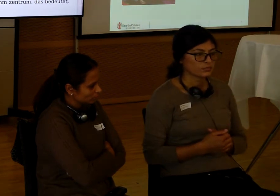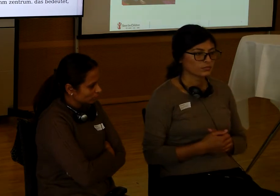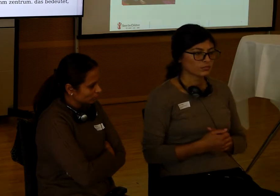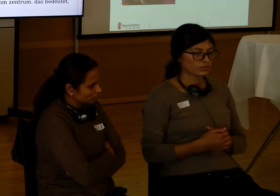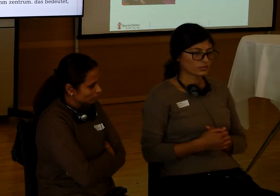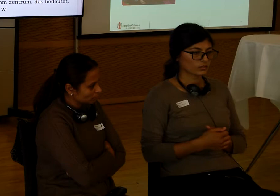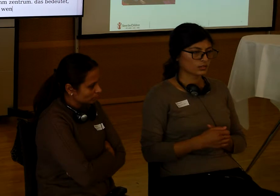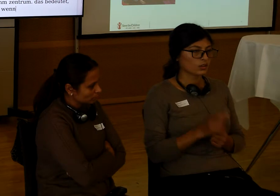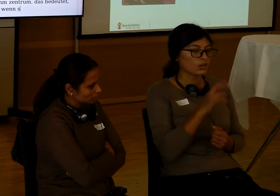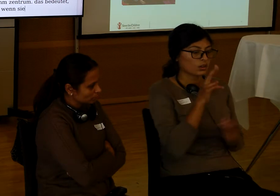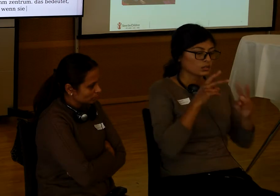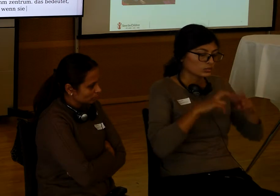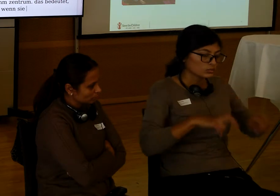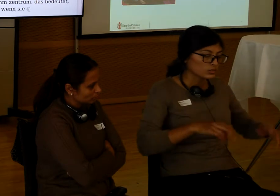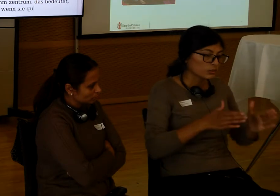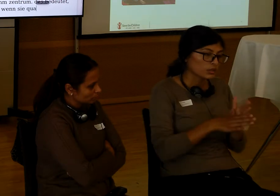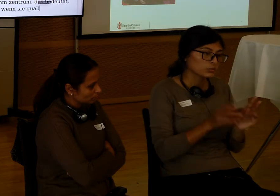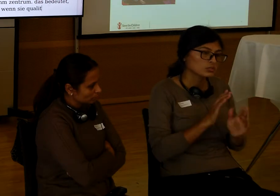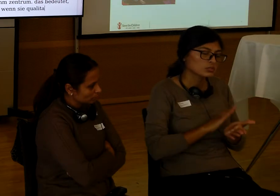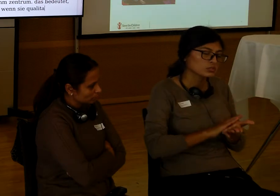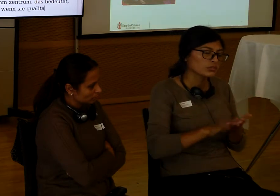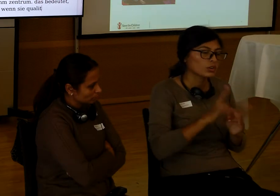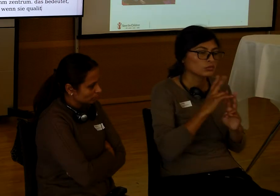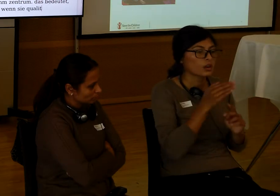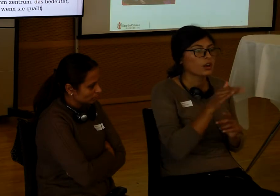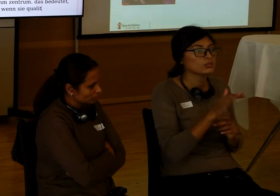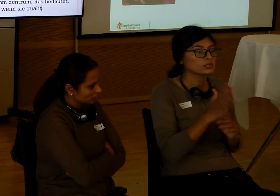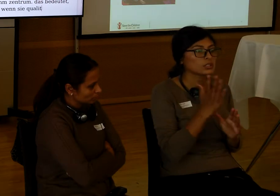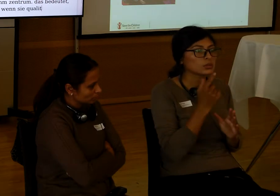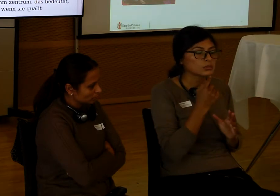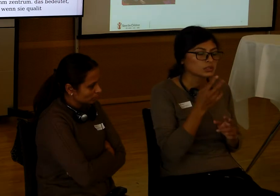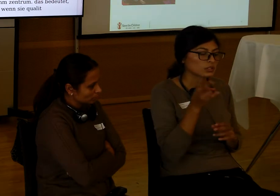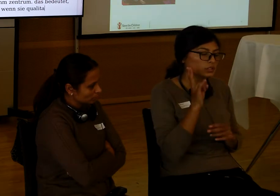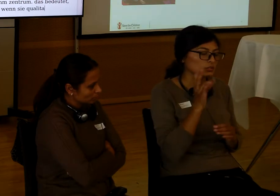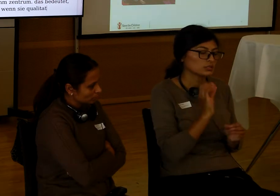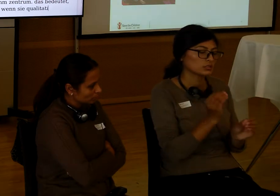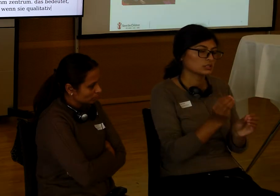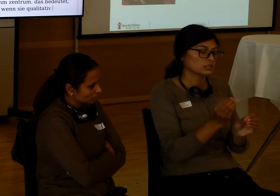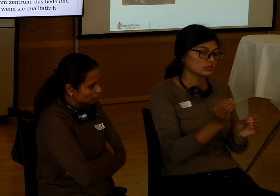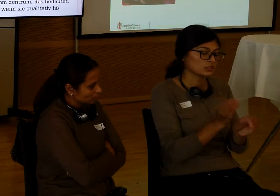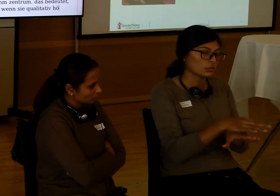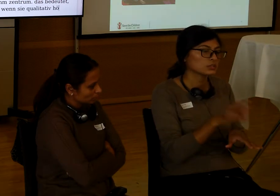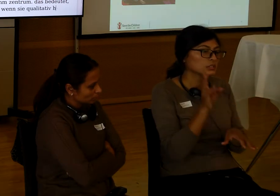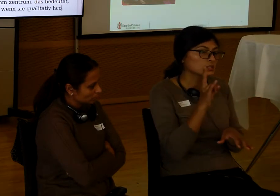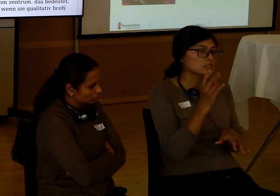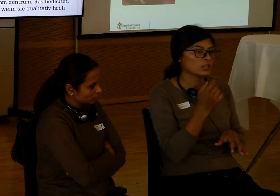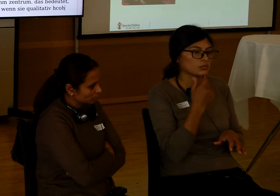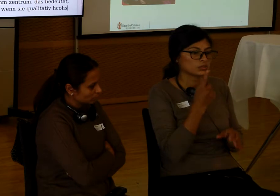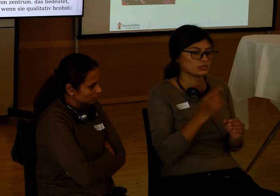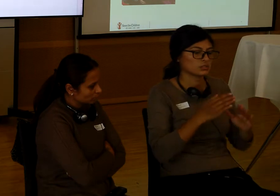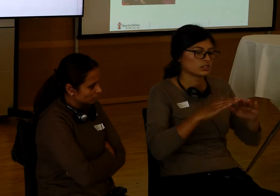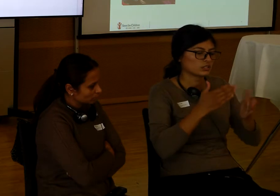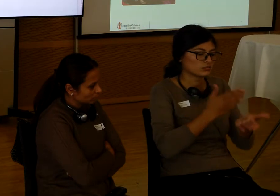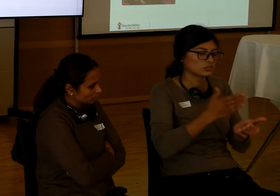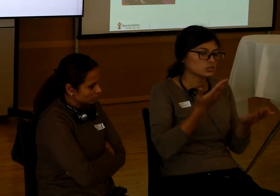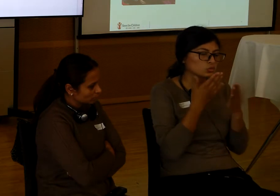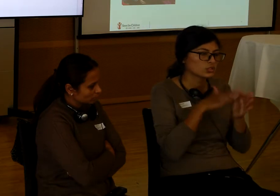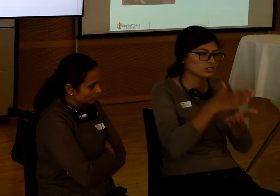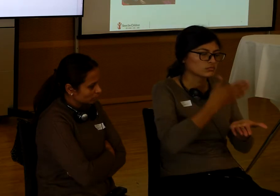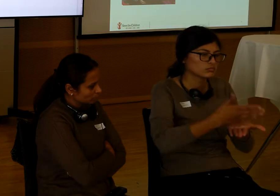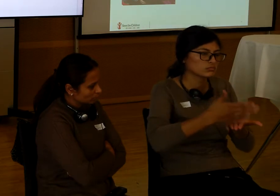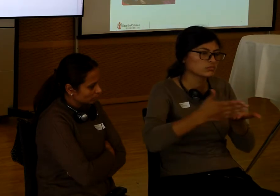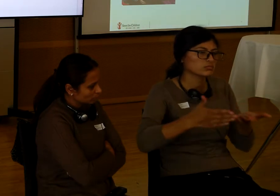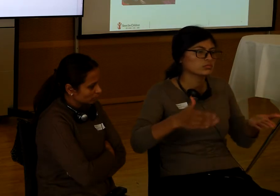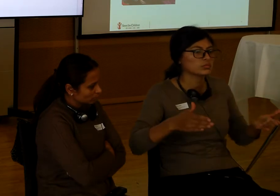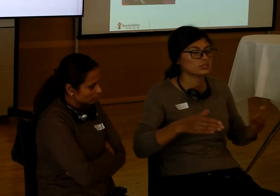Moreover, research has clearly shown that inclusive education, as opposed to segregated schooling, benefits